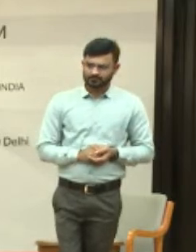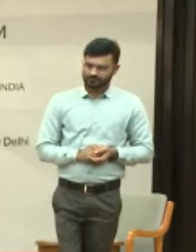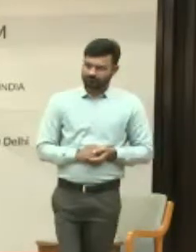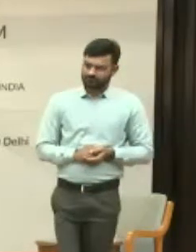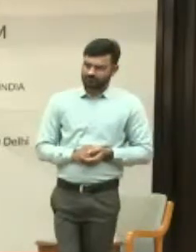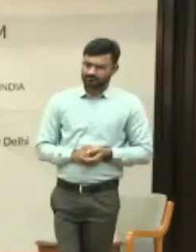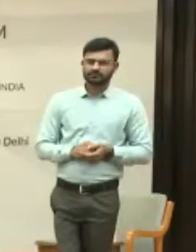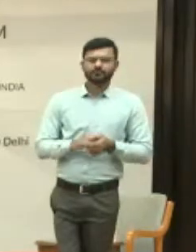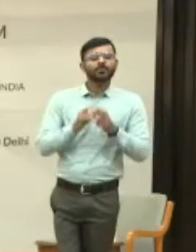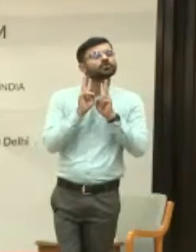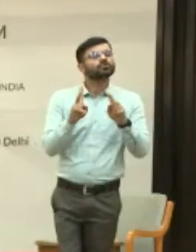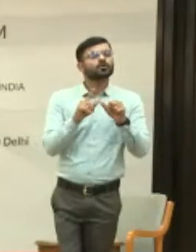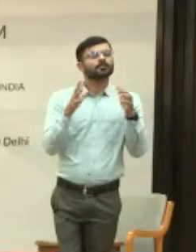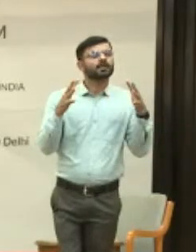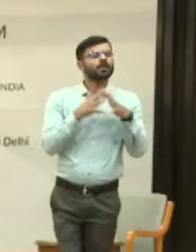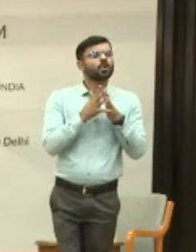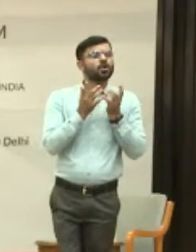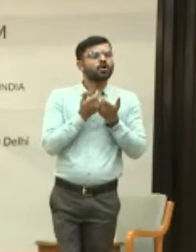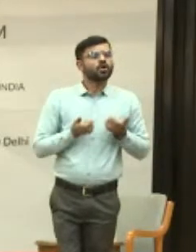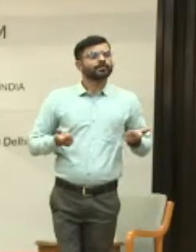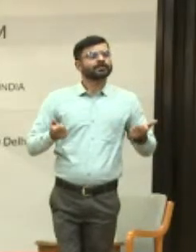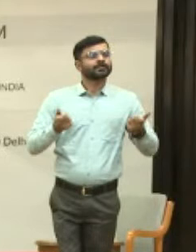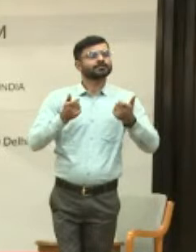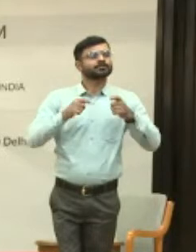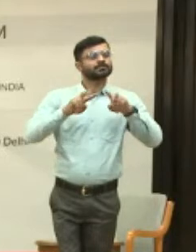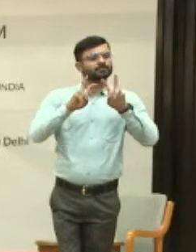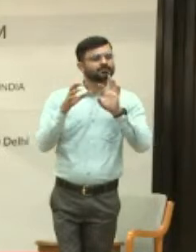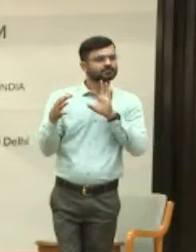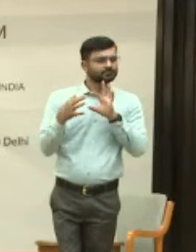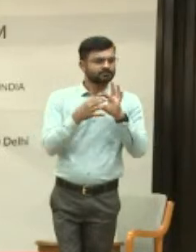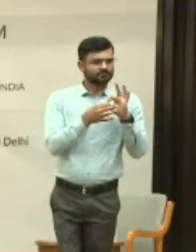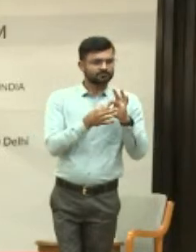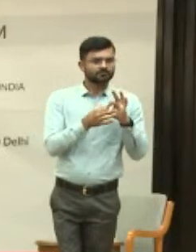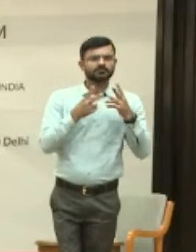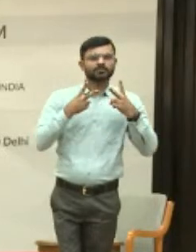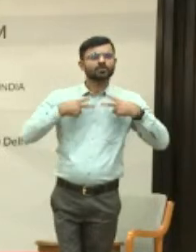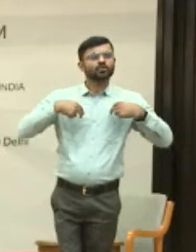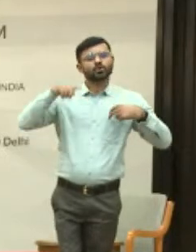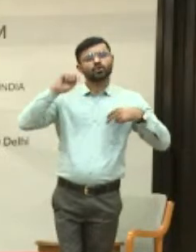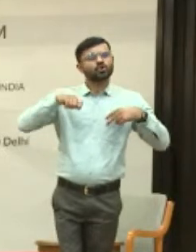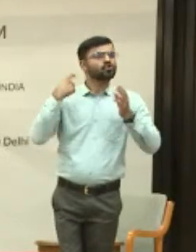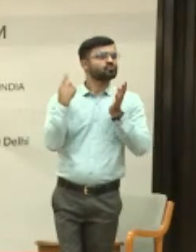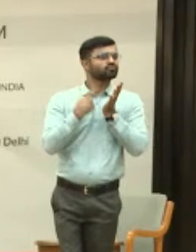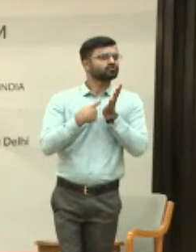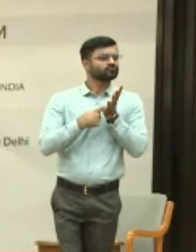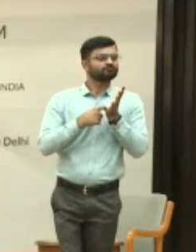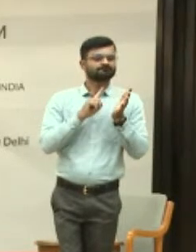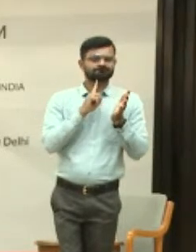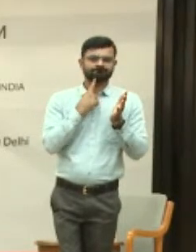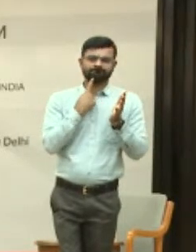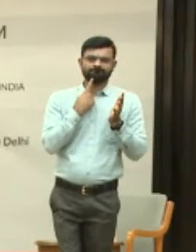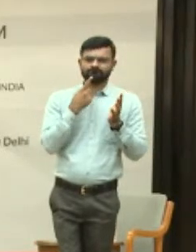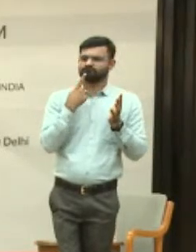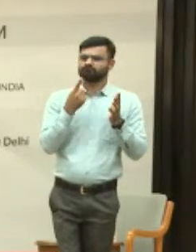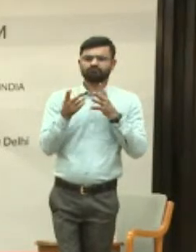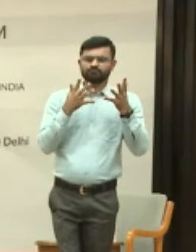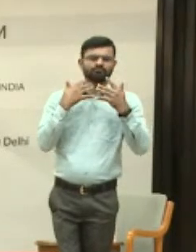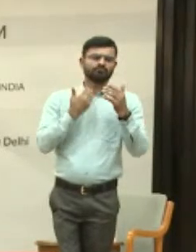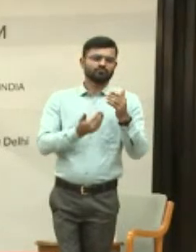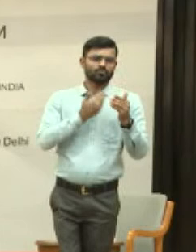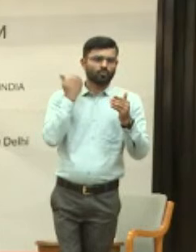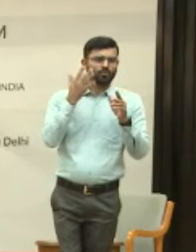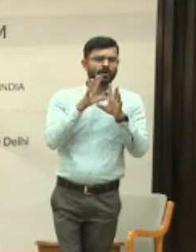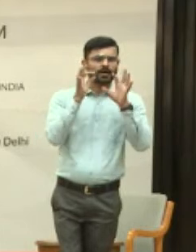In a common law jurisdiction, the courts have ruled, I'm not going to bore you with the